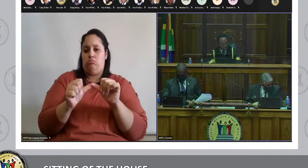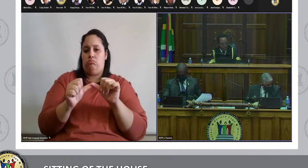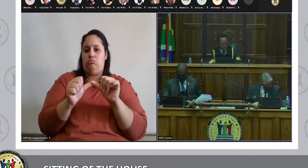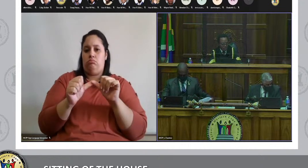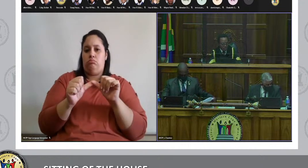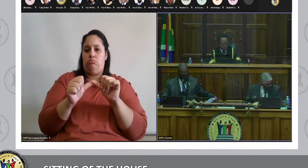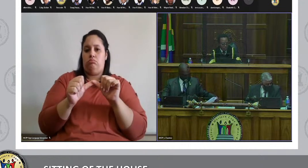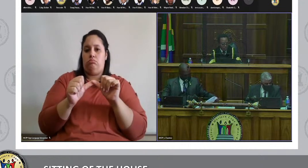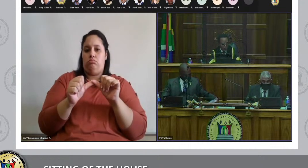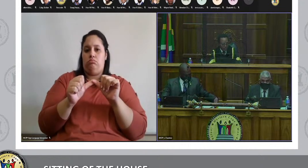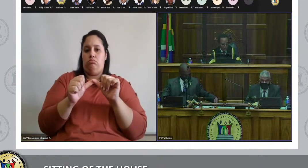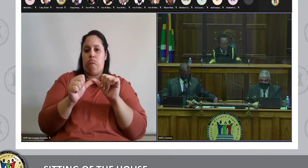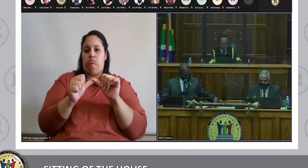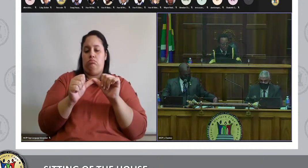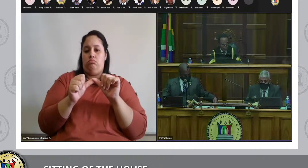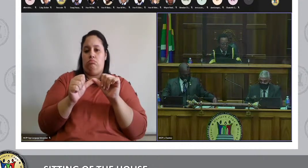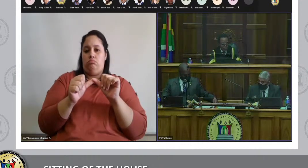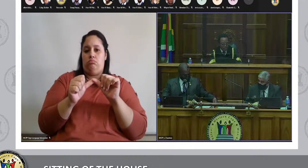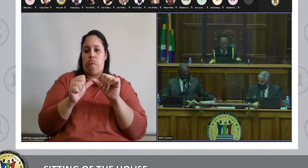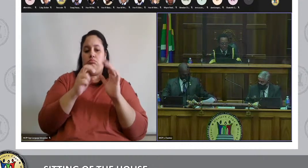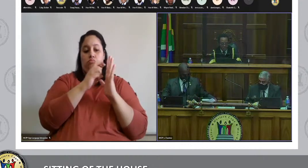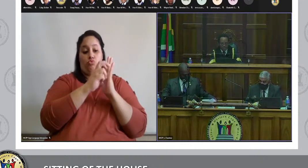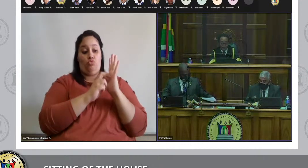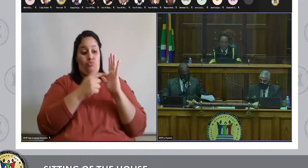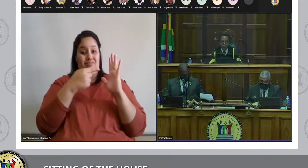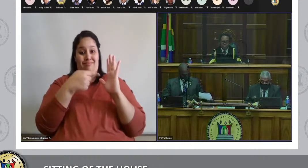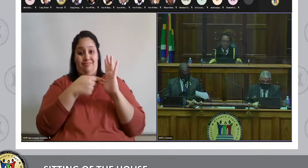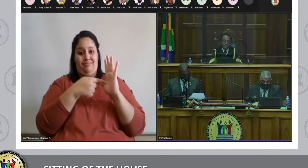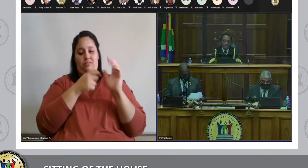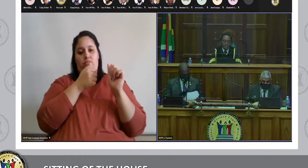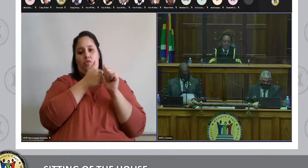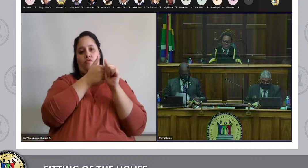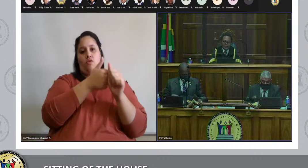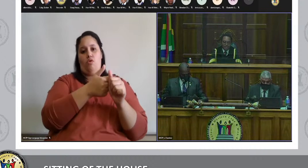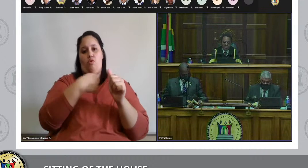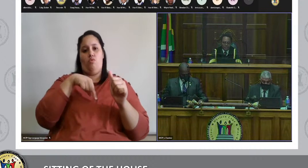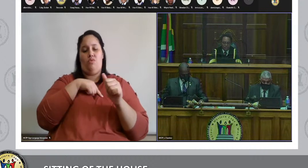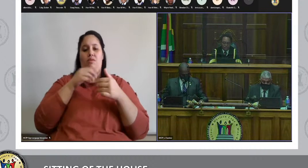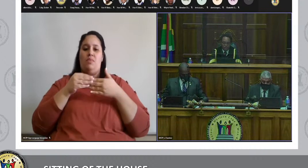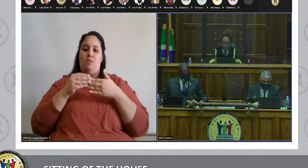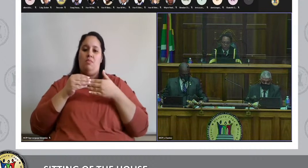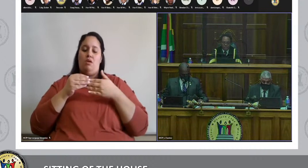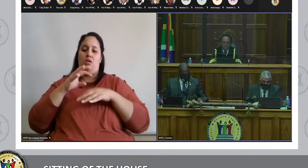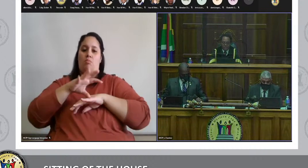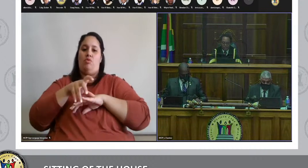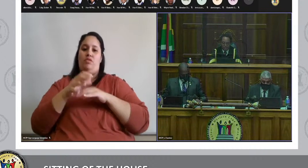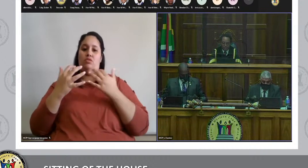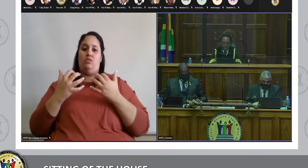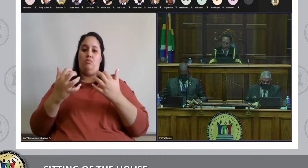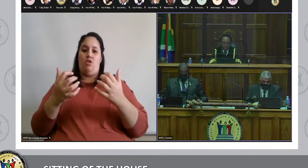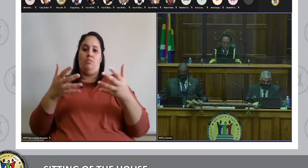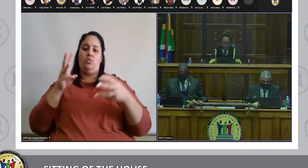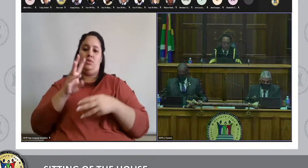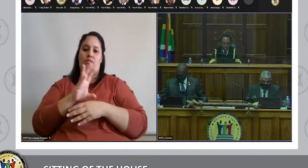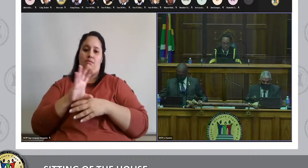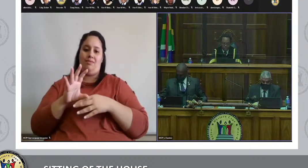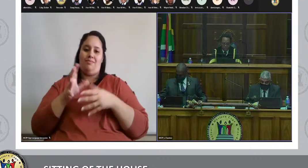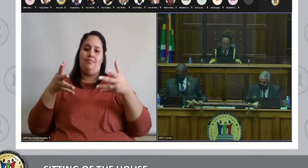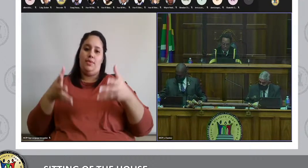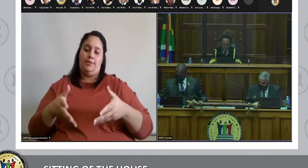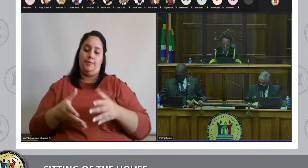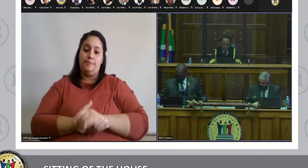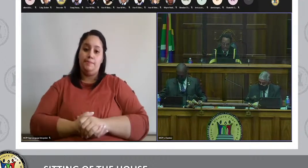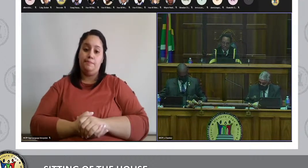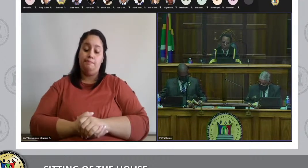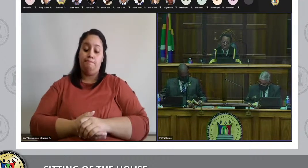statutes as members of the Western Cape Provincial Parliament. You don't activate your microphone if you're